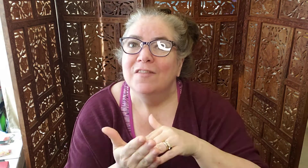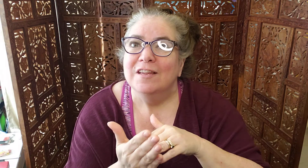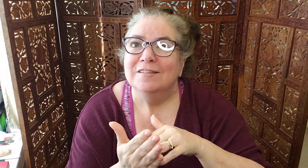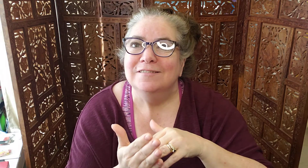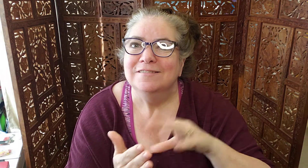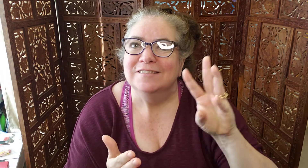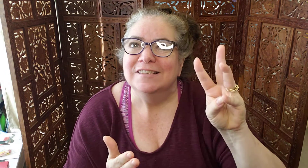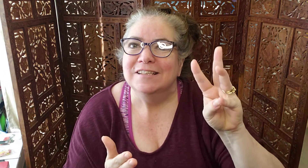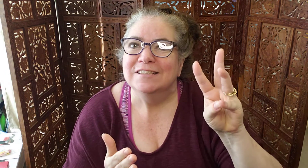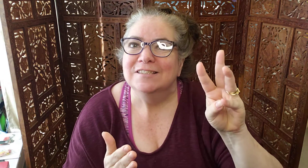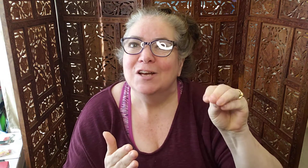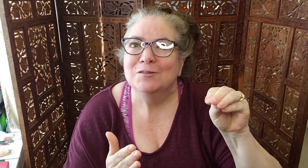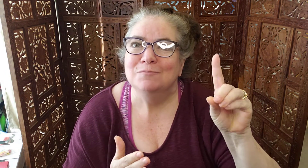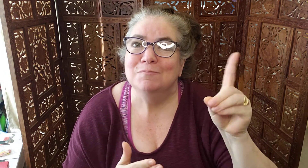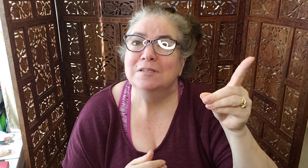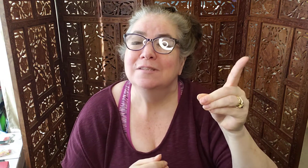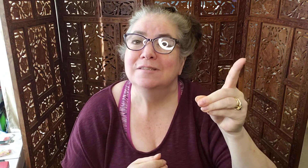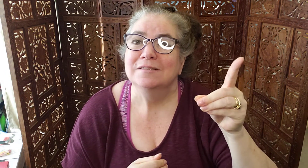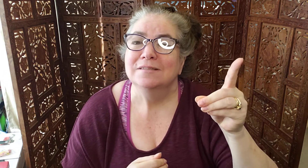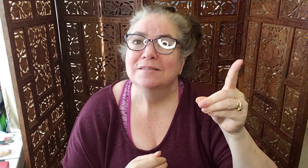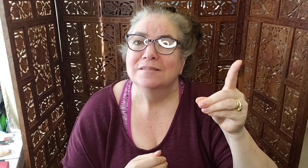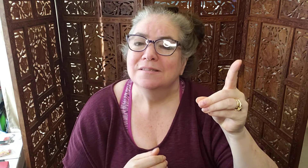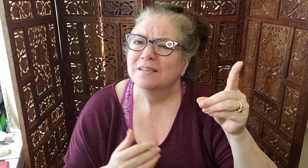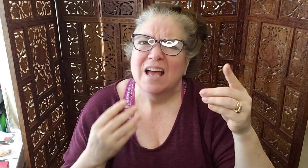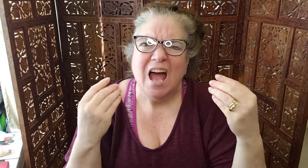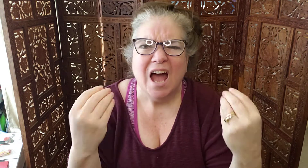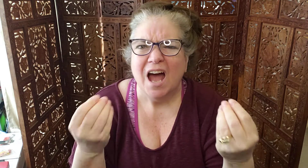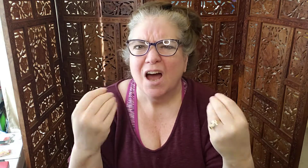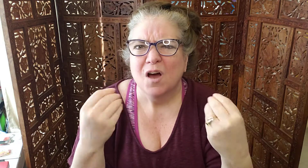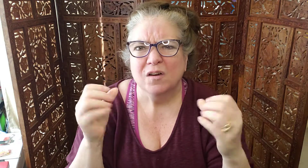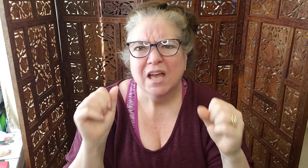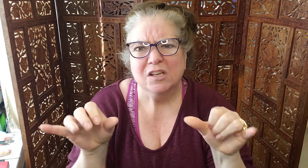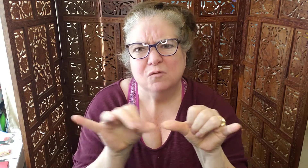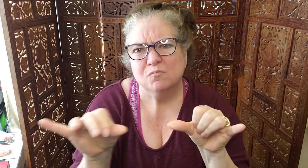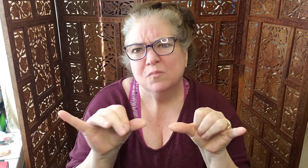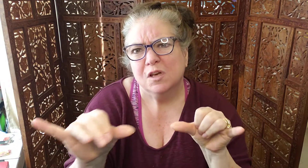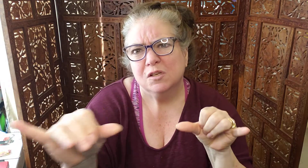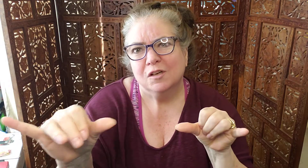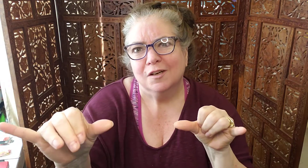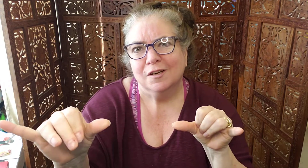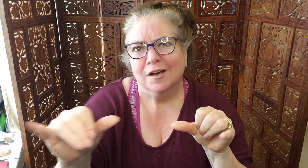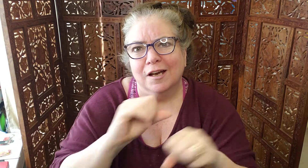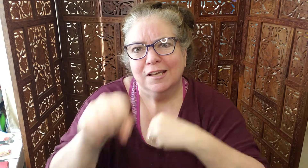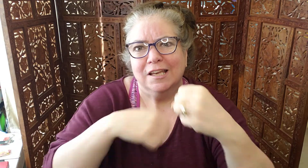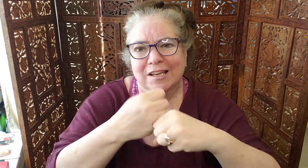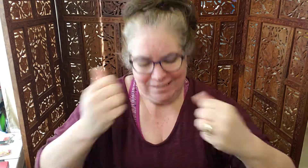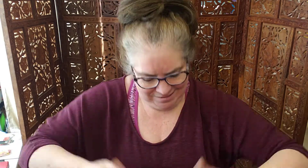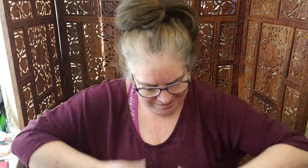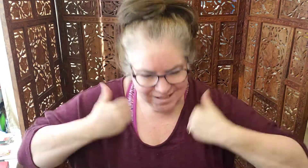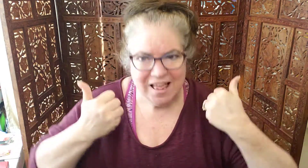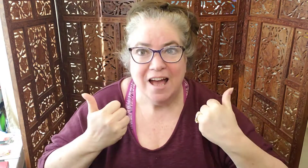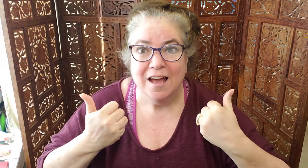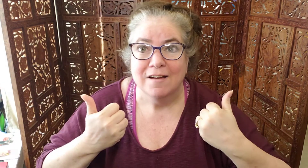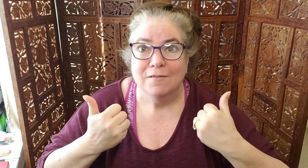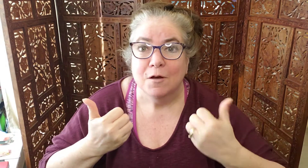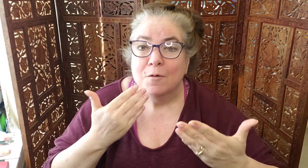525,600 minutes. How do you measure a year in the life? How